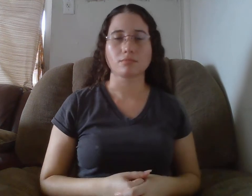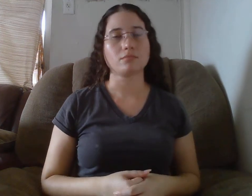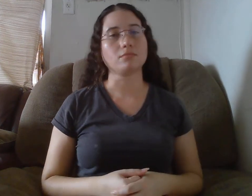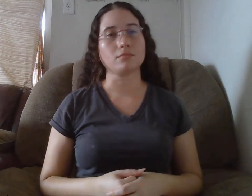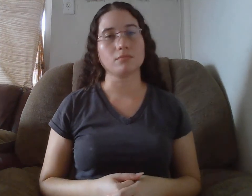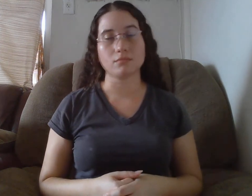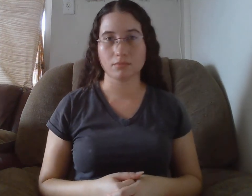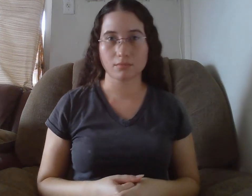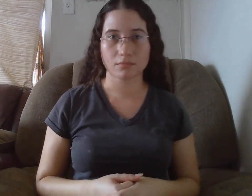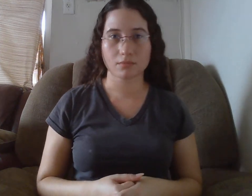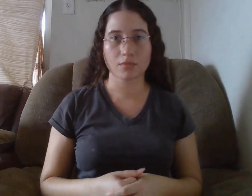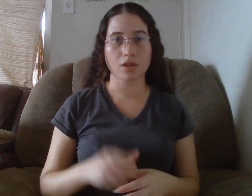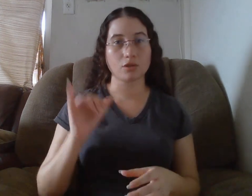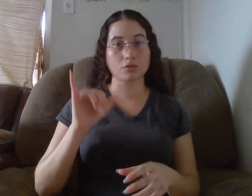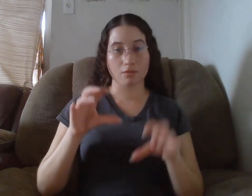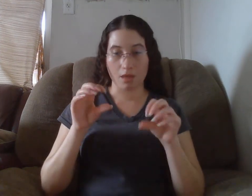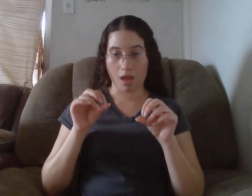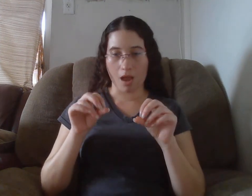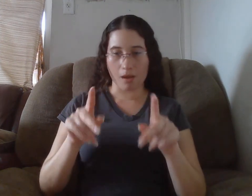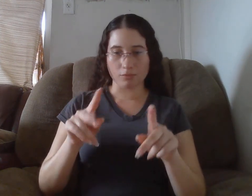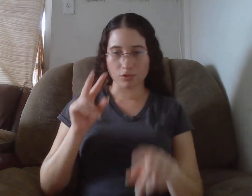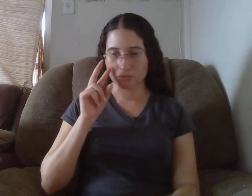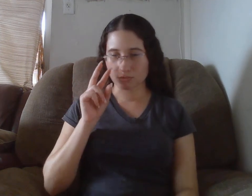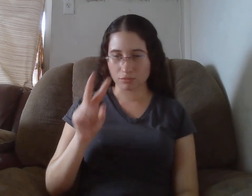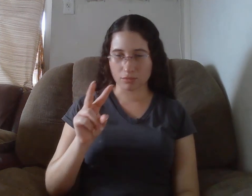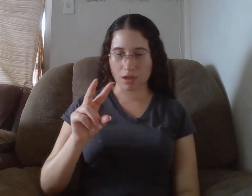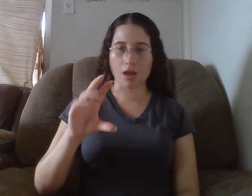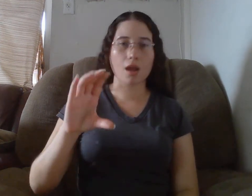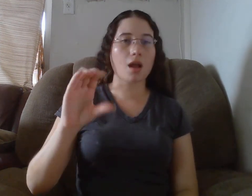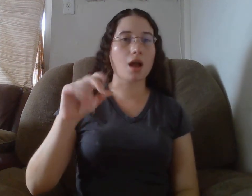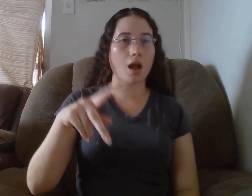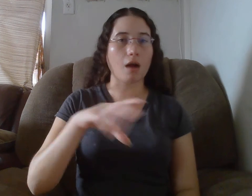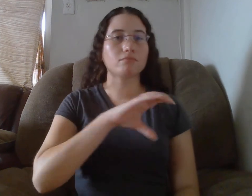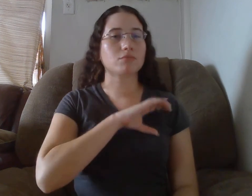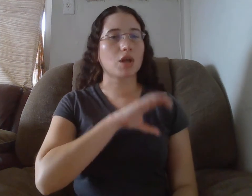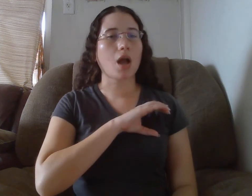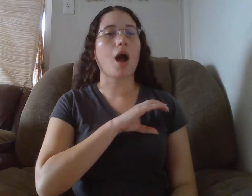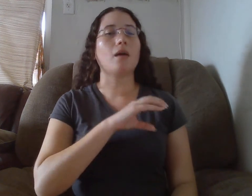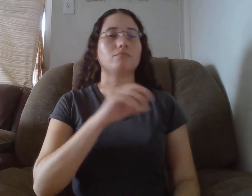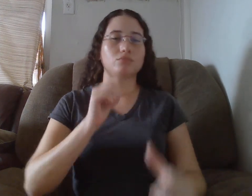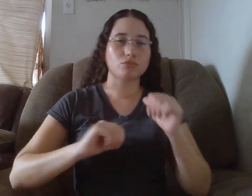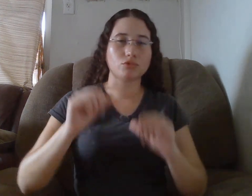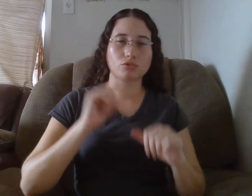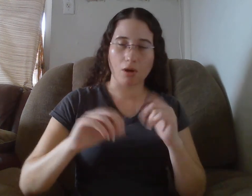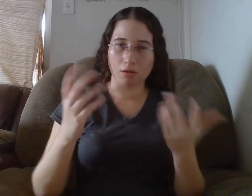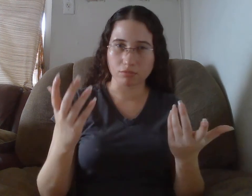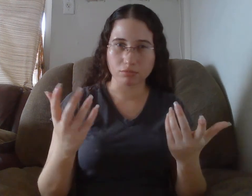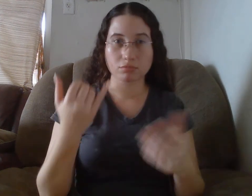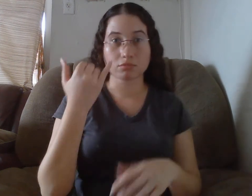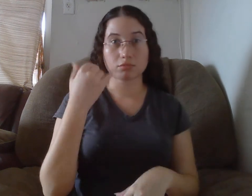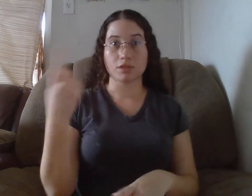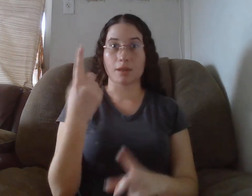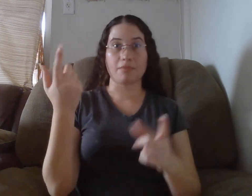When we have that opportunity, it's like looking at a cop show. They use a lot of the same techniques. They talk about it happening instantaneously and they interpret it